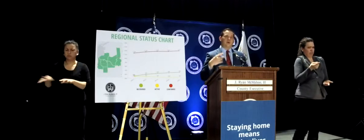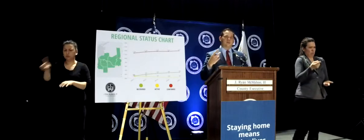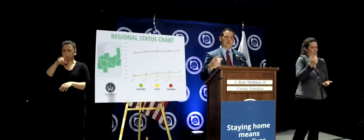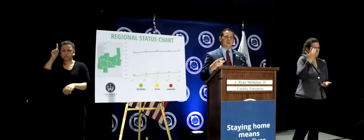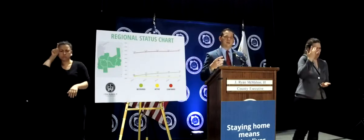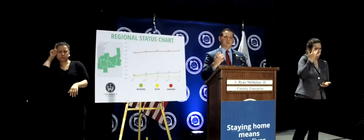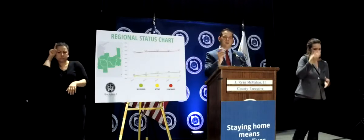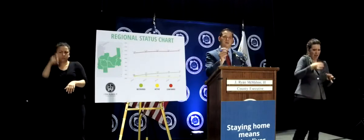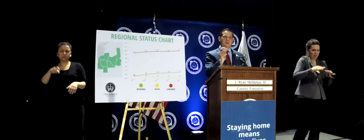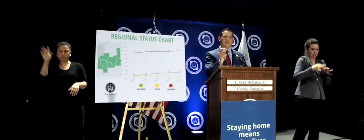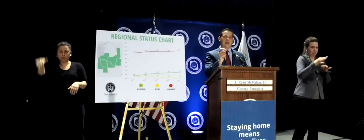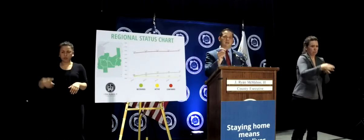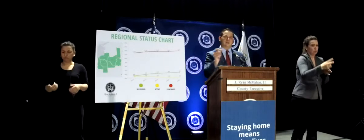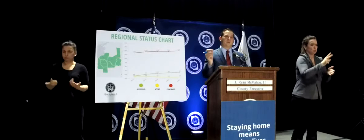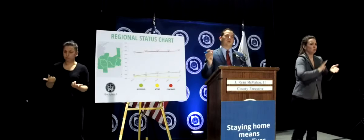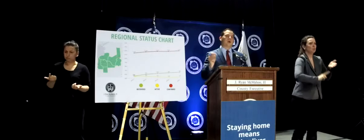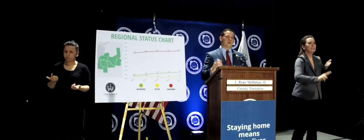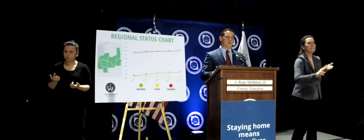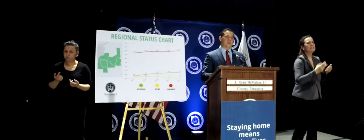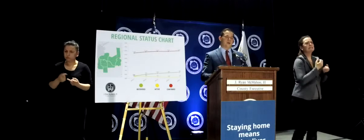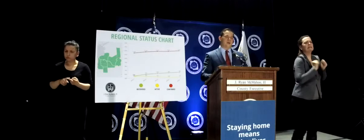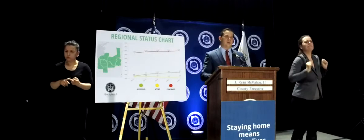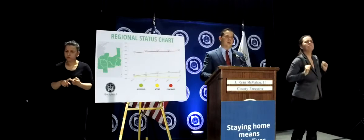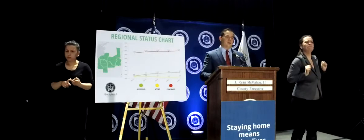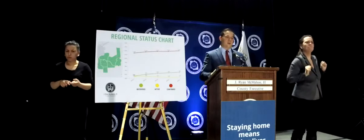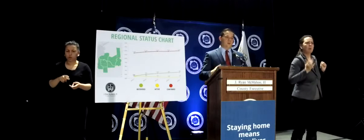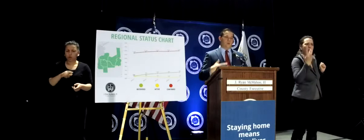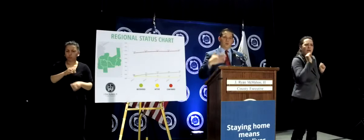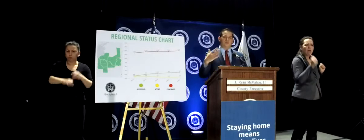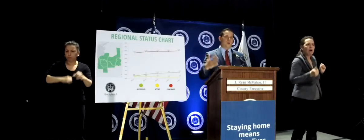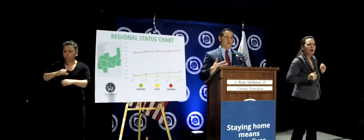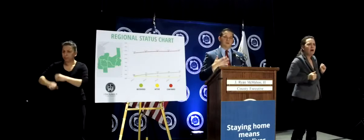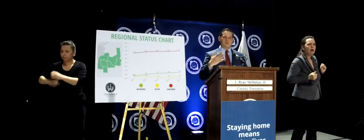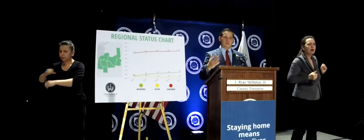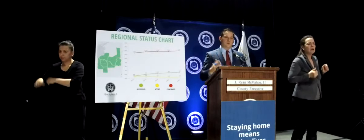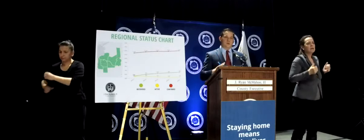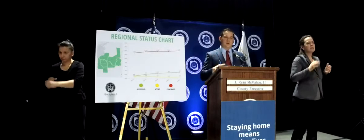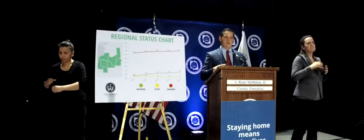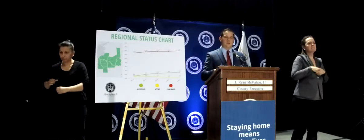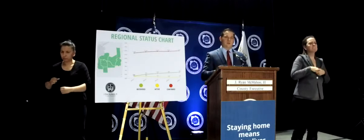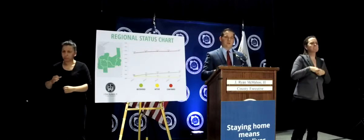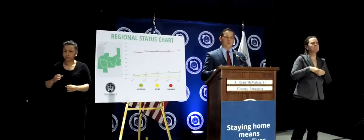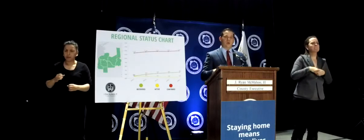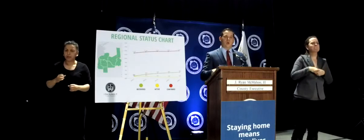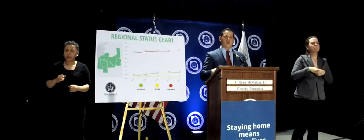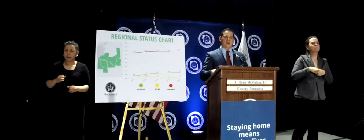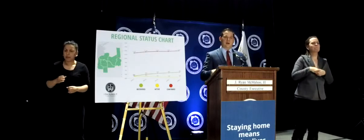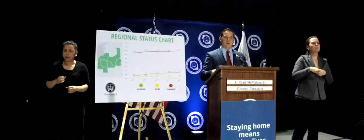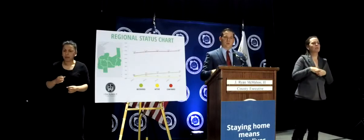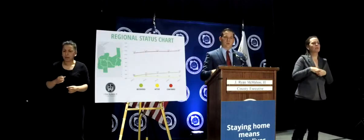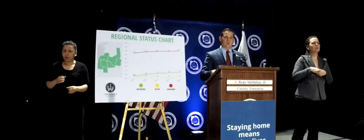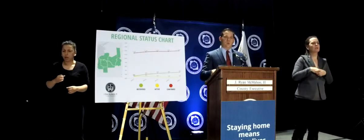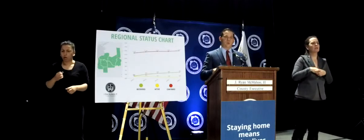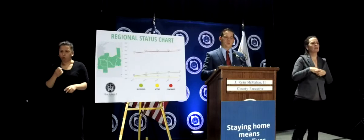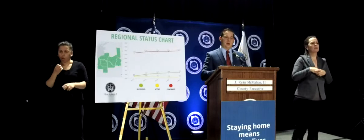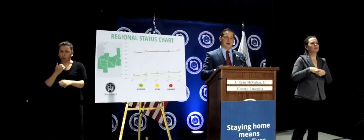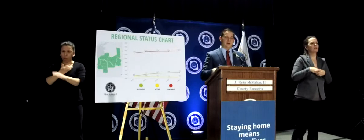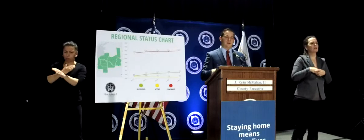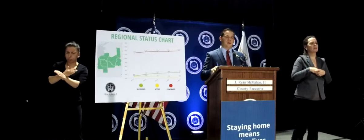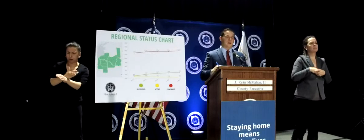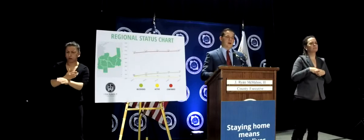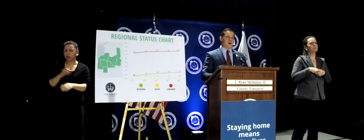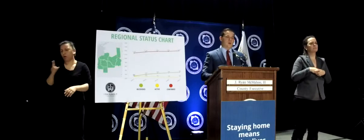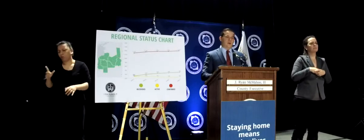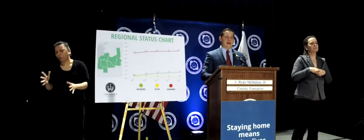to get them focused on this. We started seeing data slipping away a little bit. That we're refocused as a community. We know what we got to do. We're